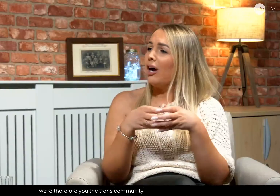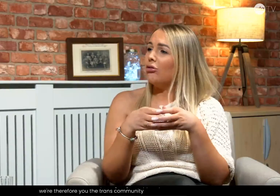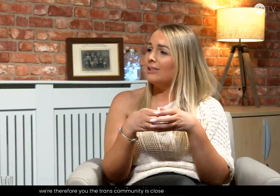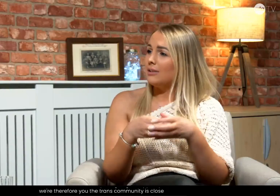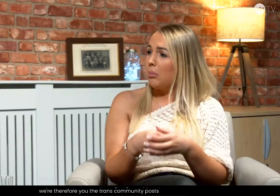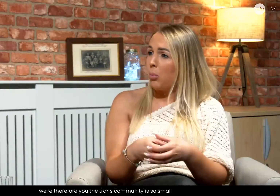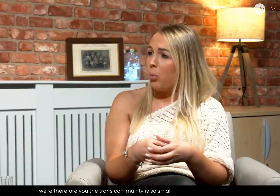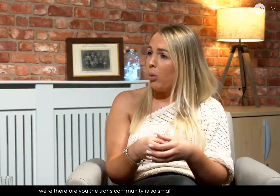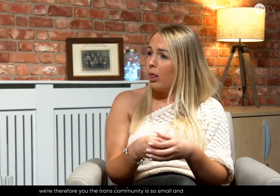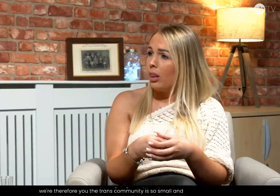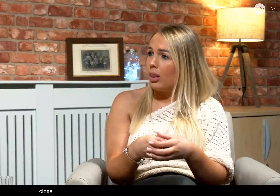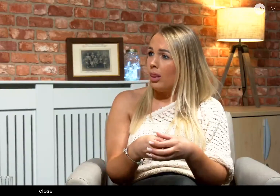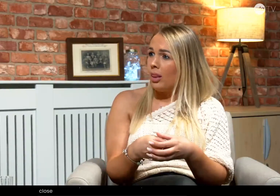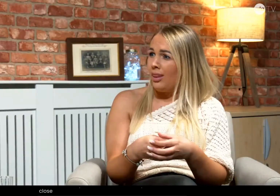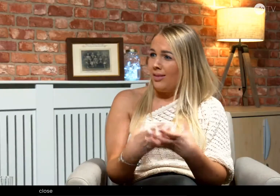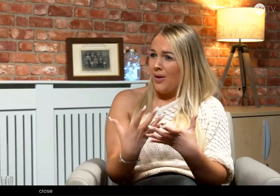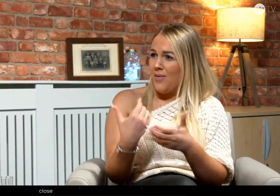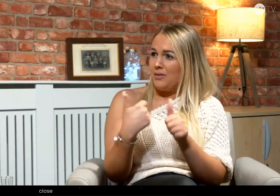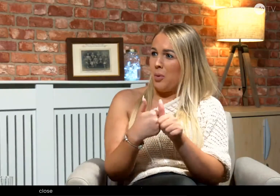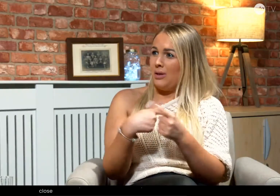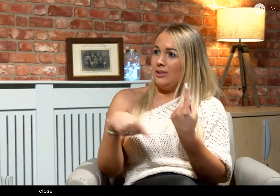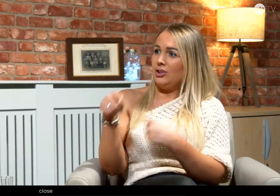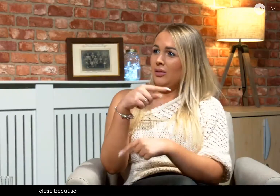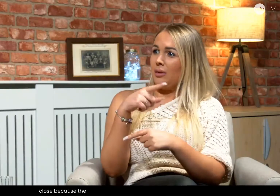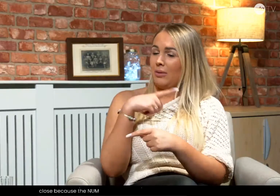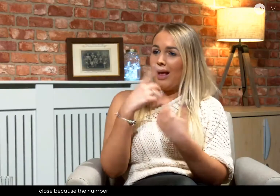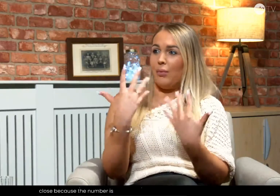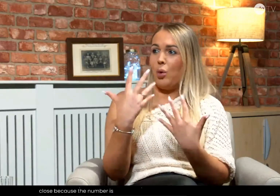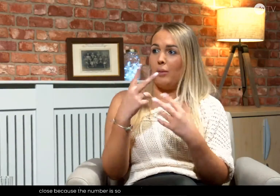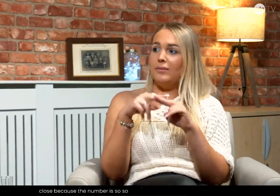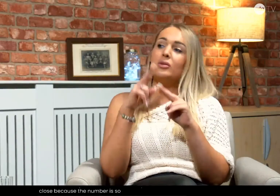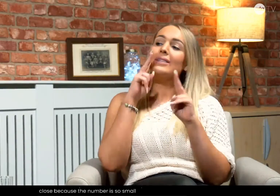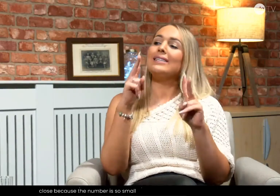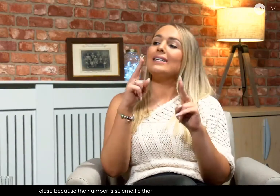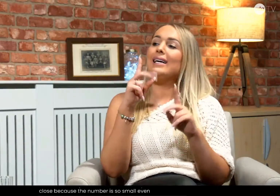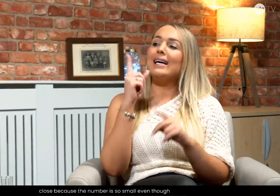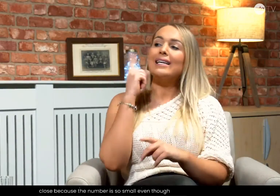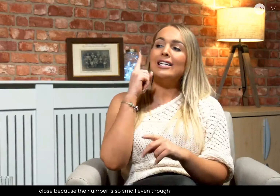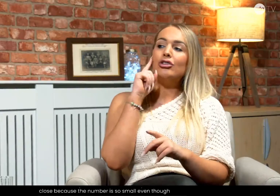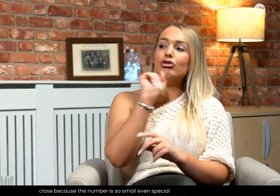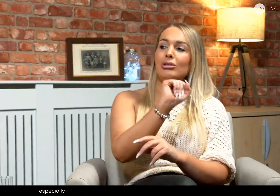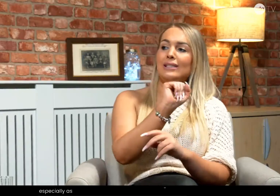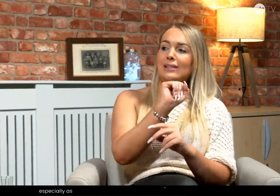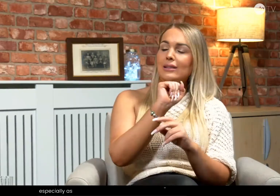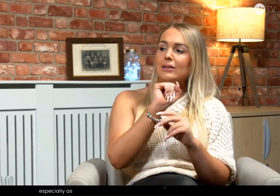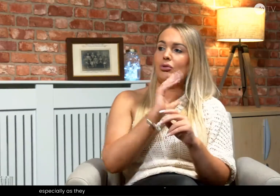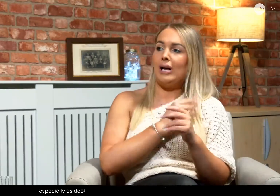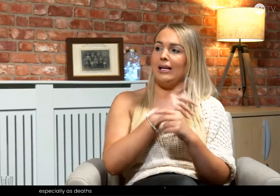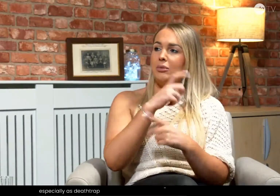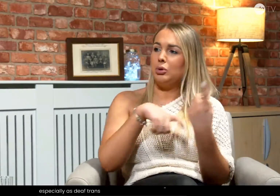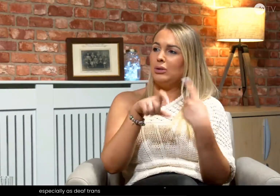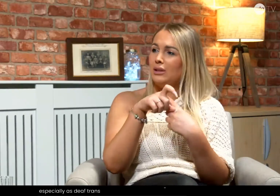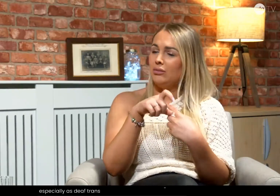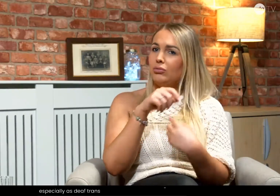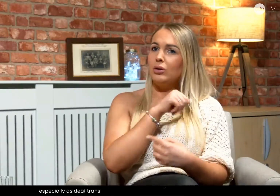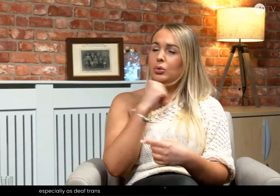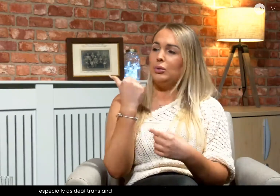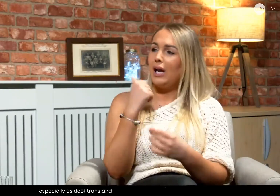close, because the number is so small, even especially as deaf trans. And you've got your hearing